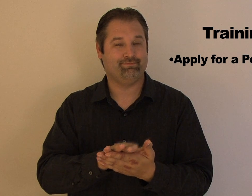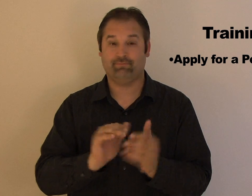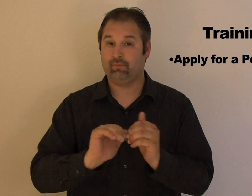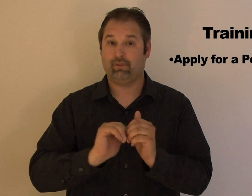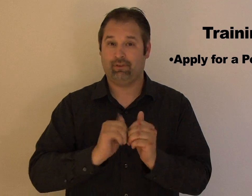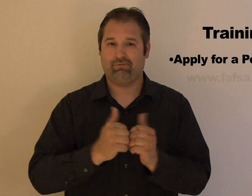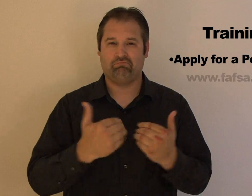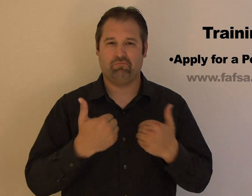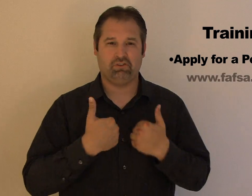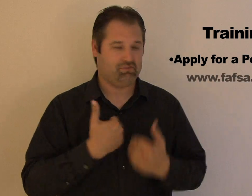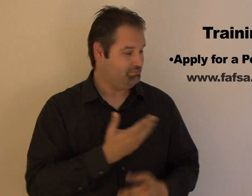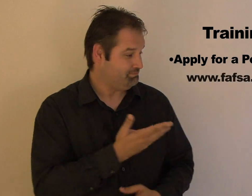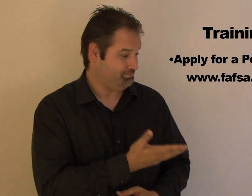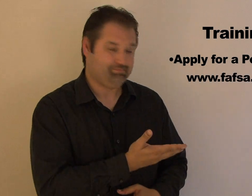you can go to